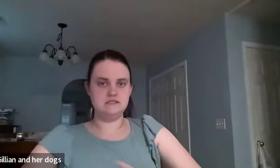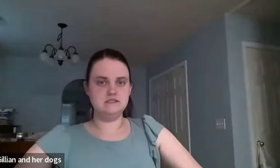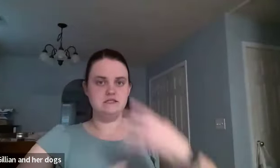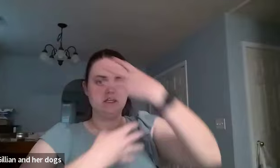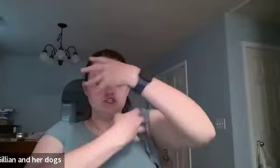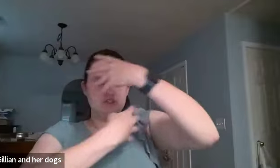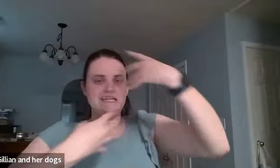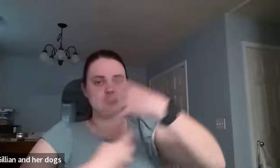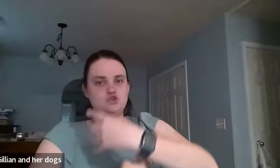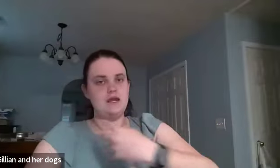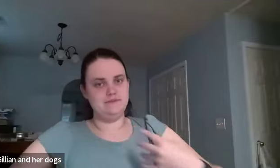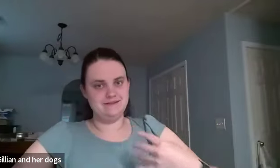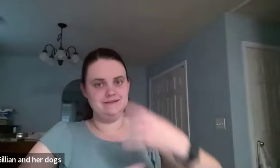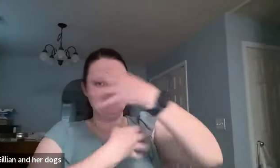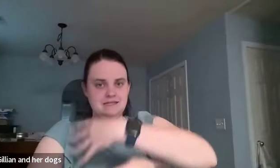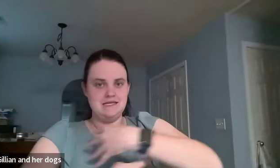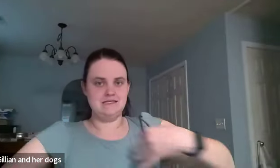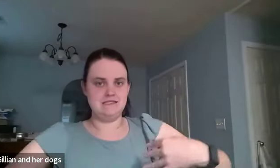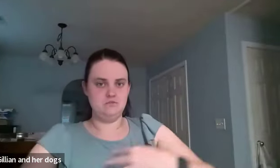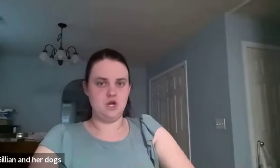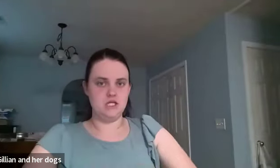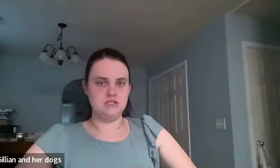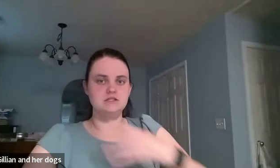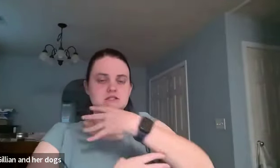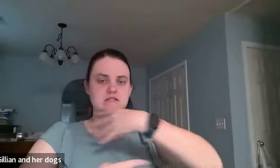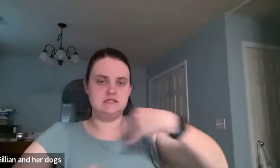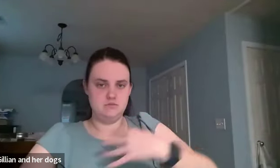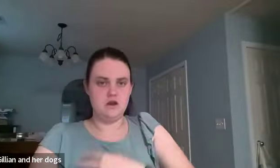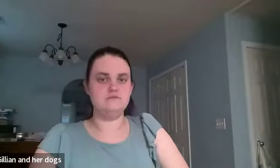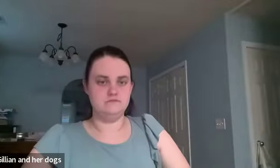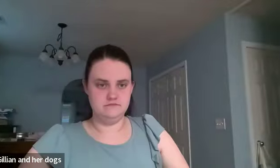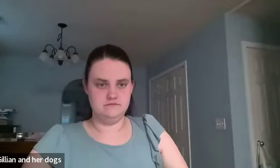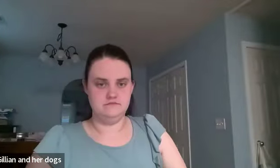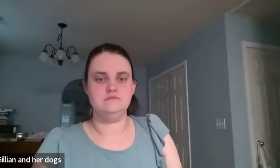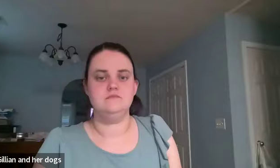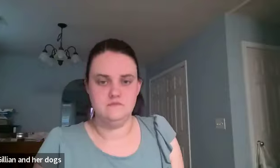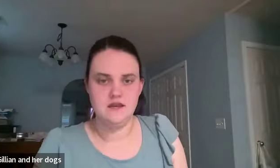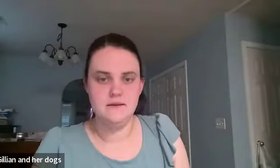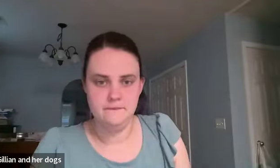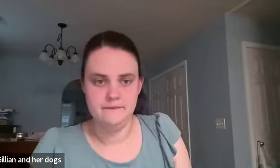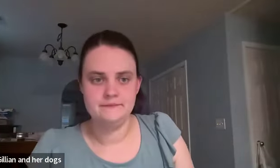across because you're saying the stripes. Zebra, zebra. Okay.